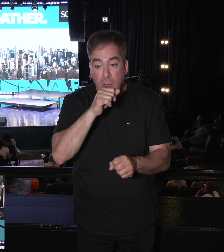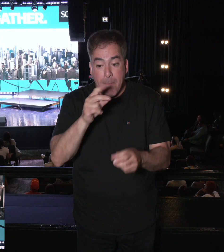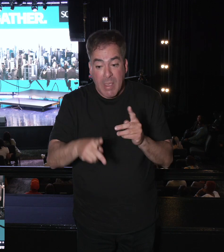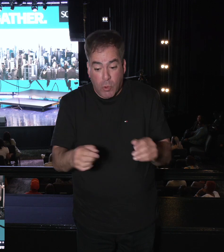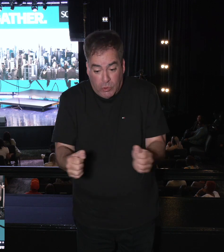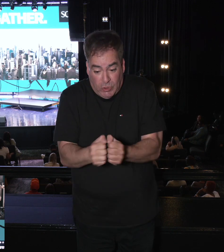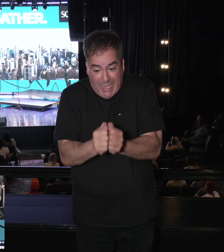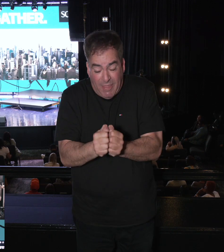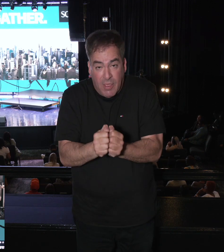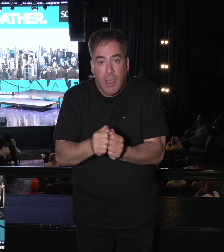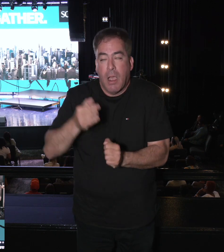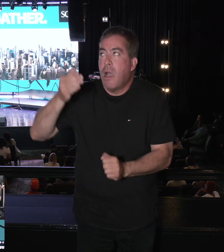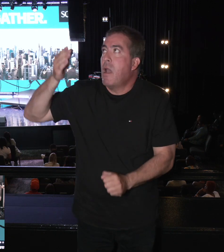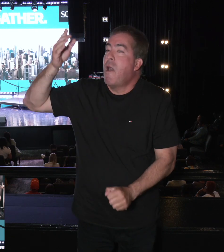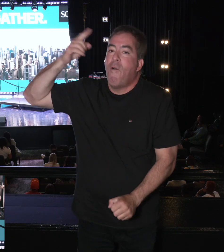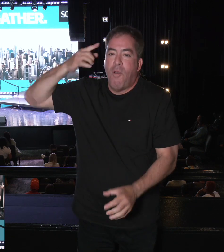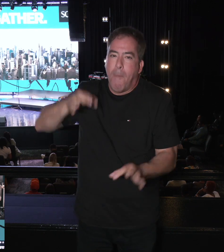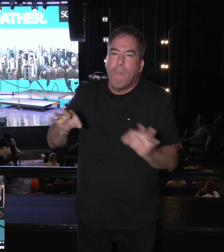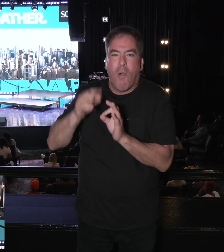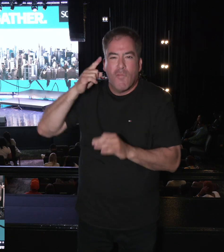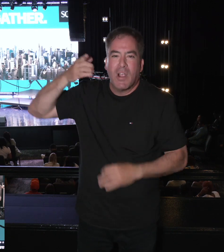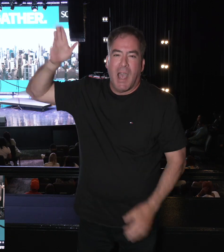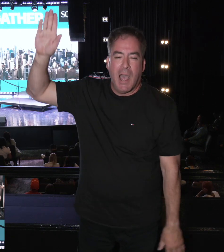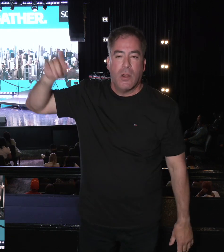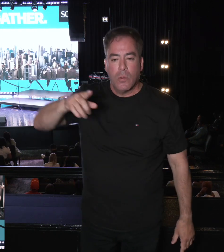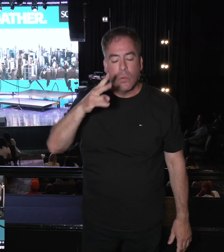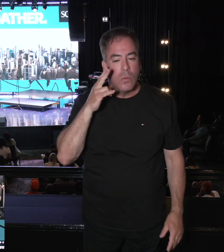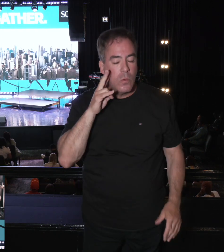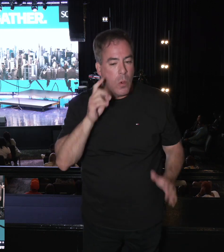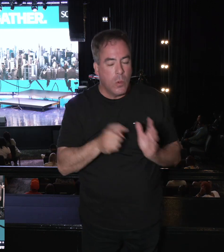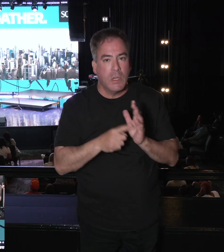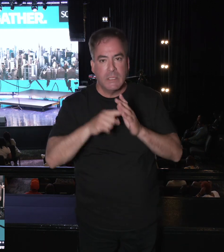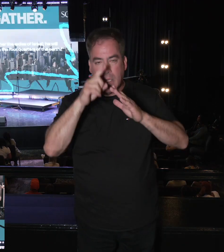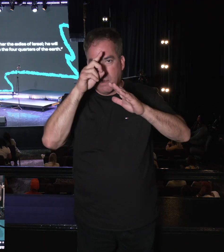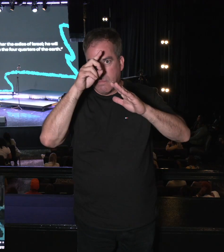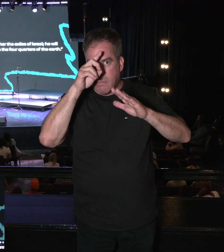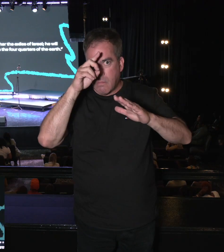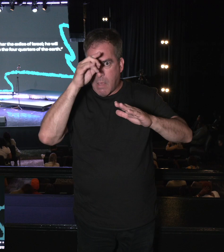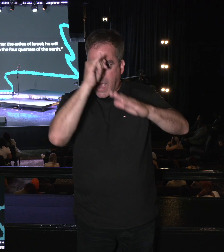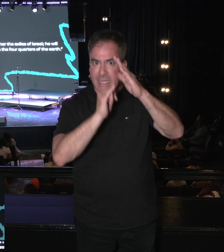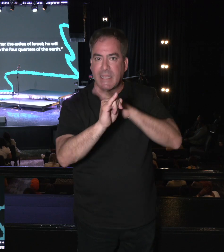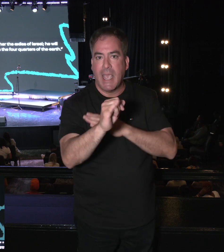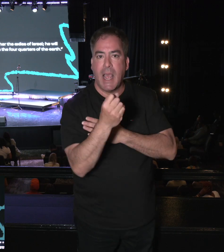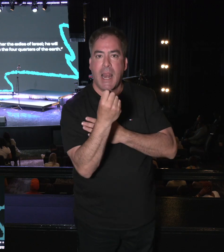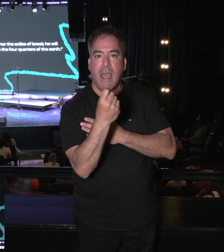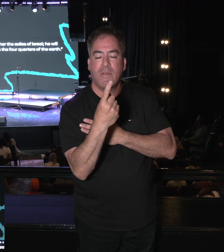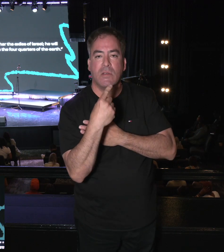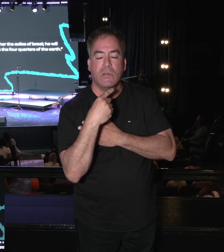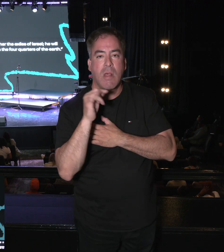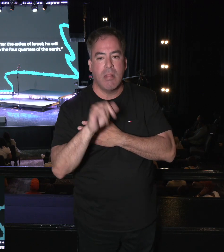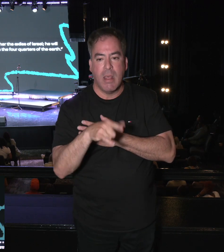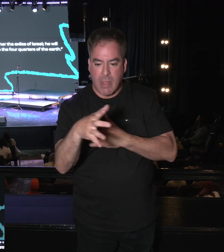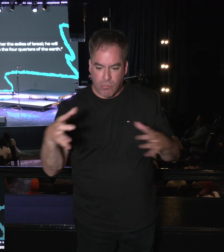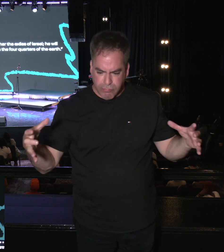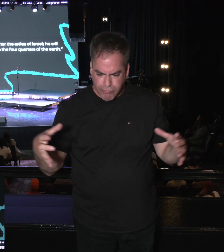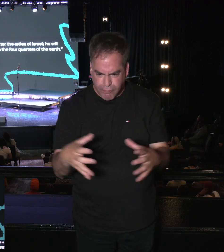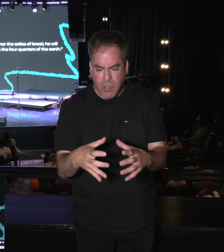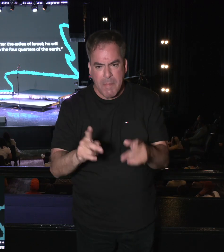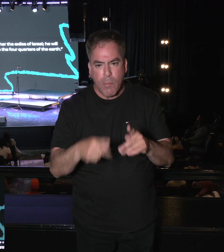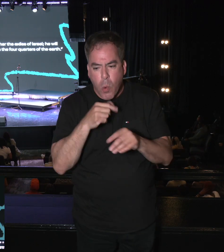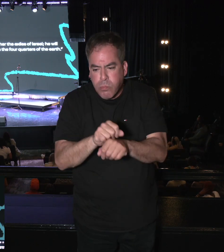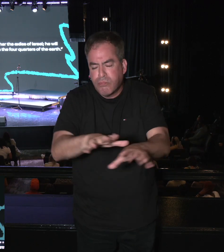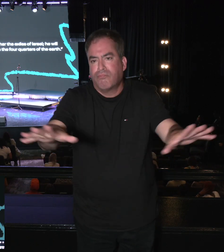important to him. You'll see a bunch of verses in the background. Isaiah 11 talks about he will raise a banner for the nations and gather the exiles